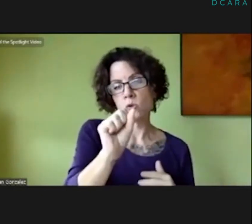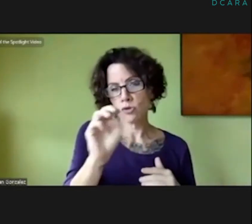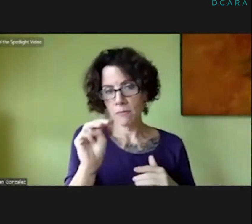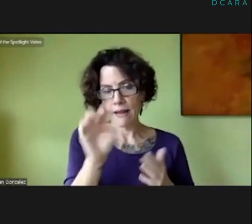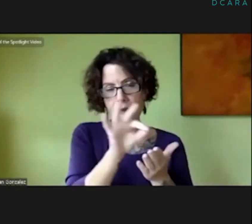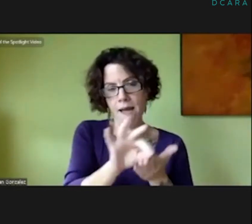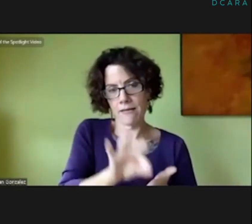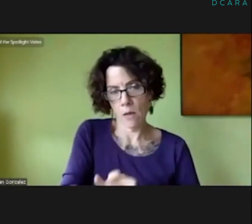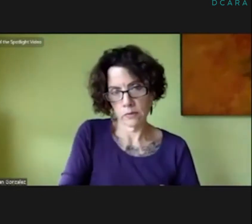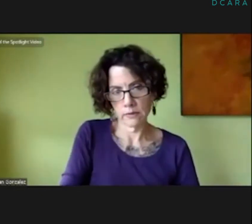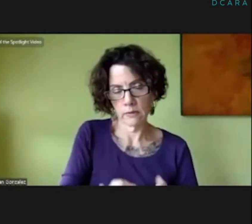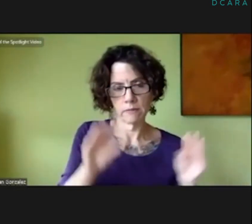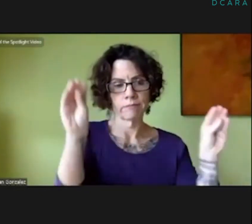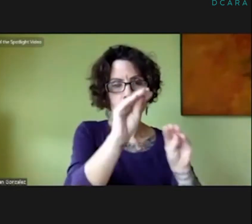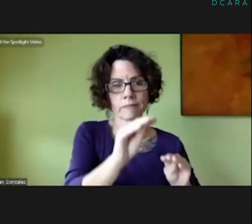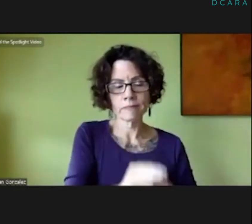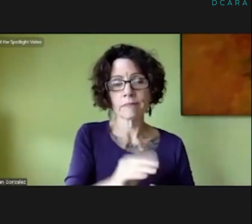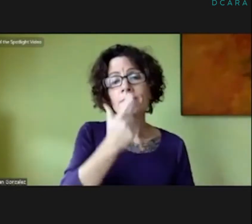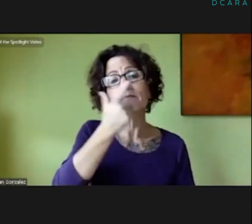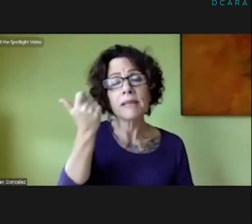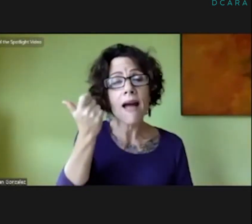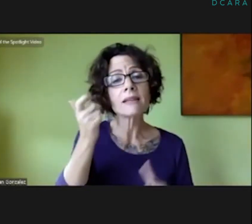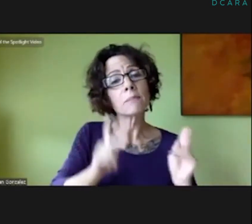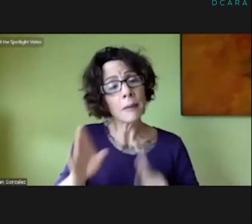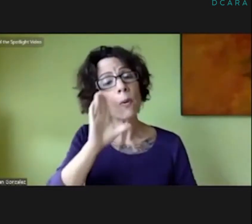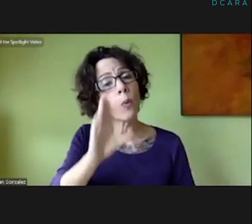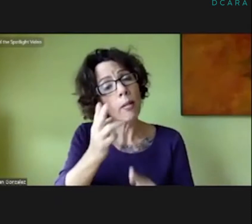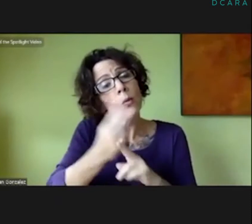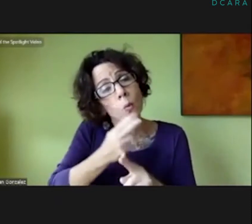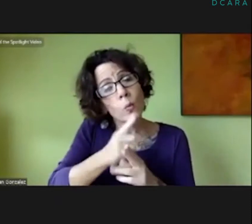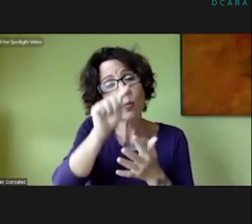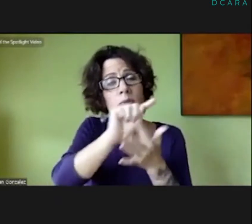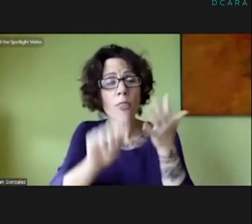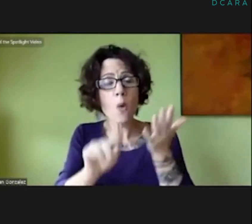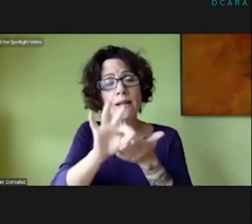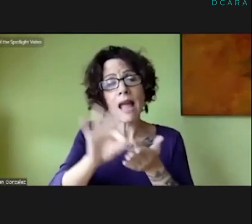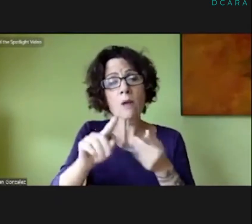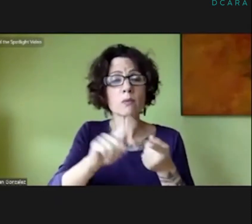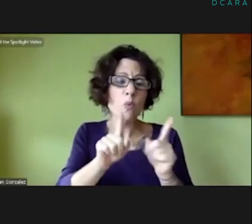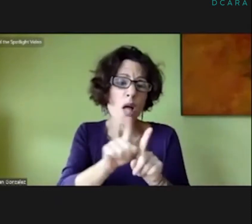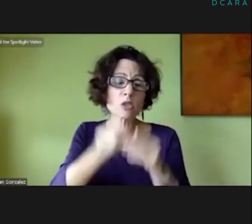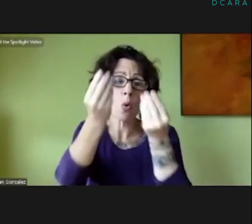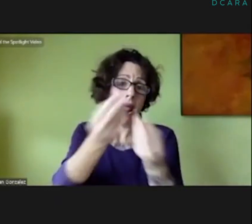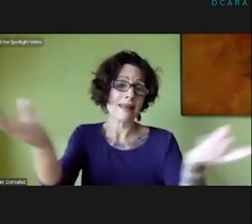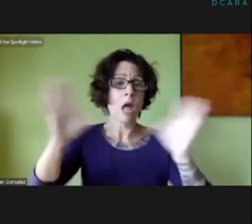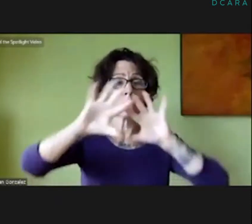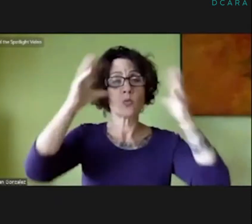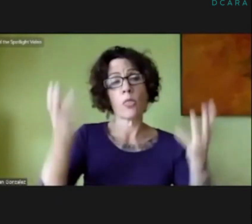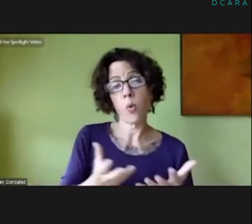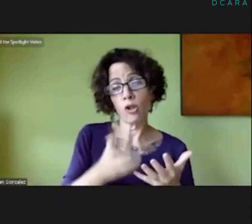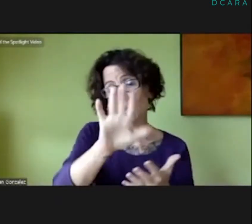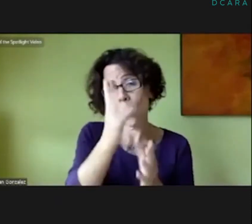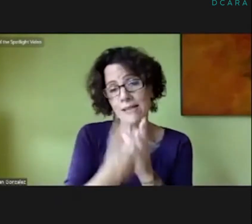There's multiple others. You want to create a list of your social media accounts and list